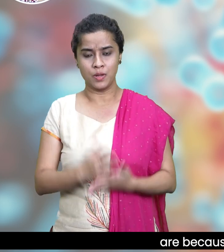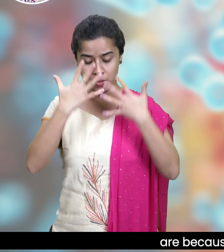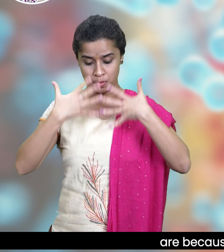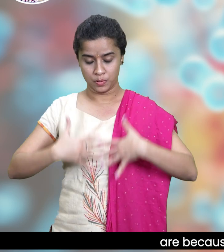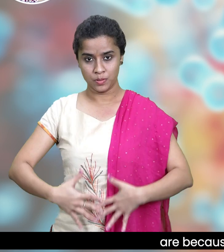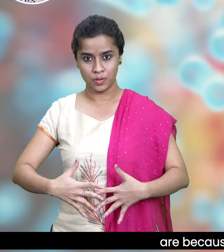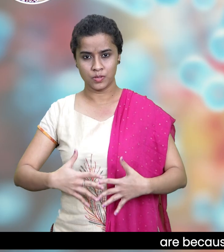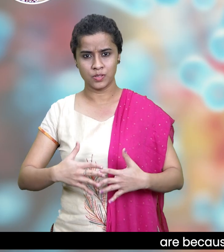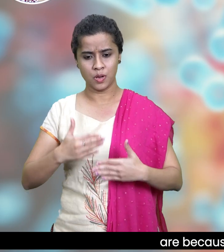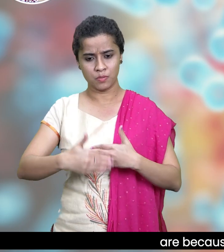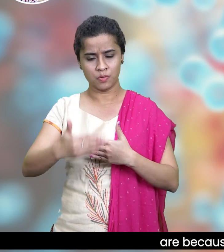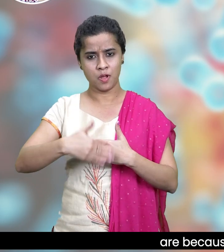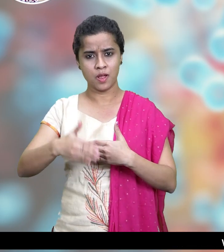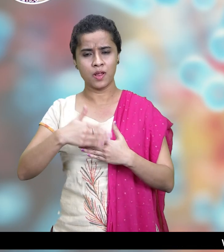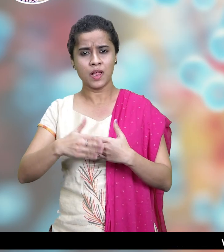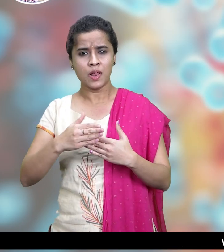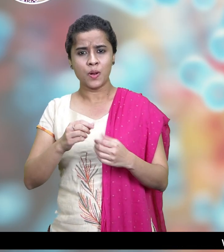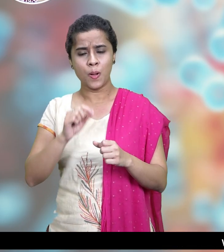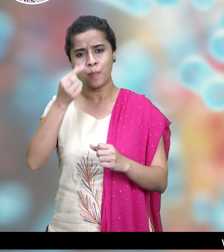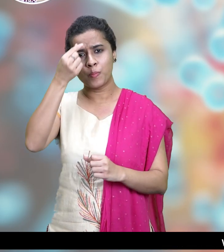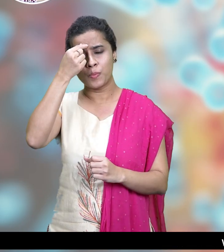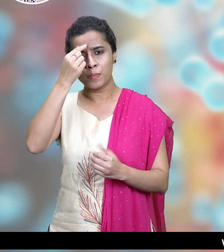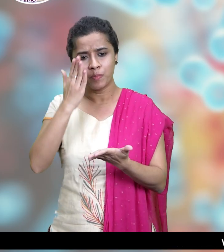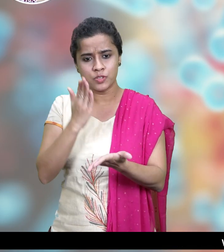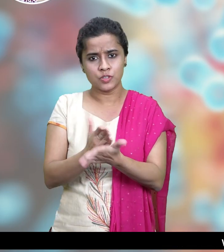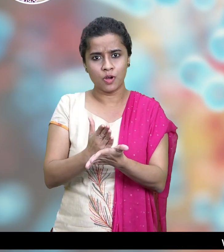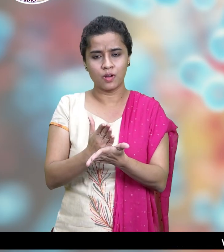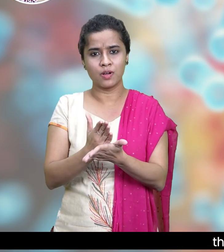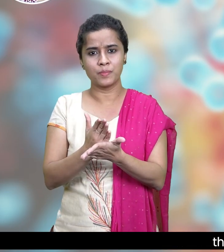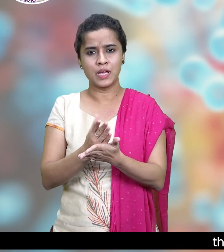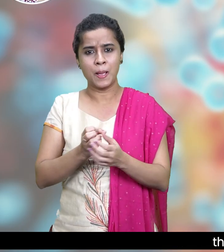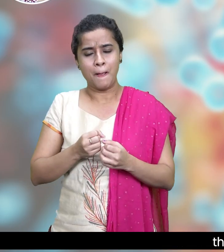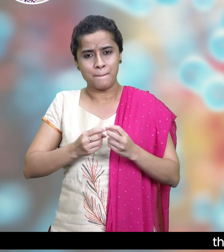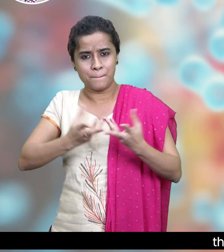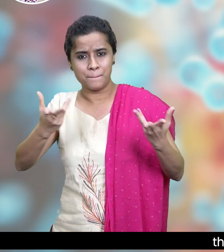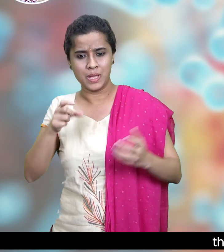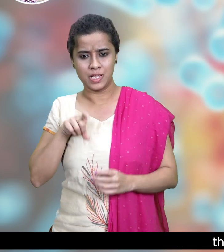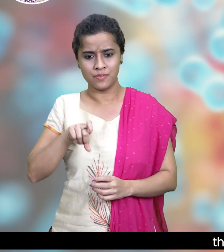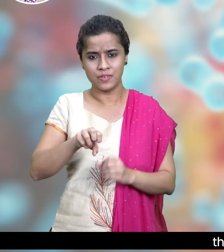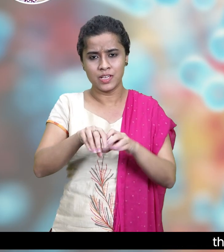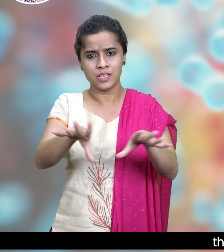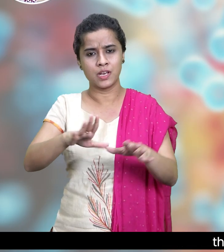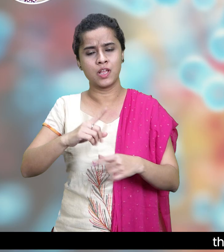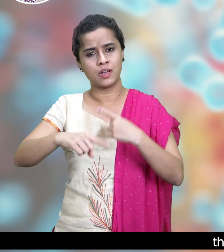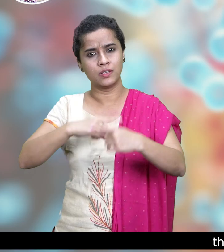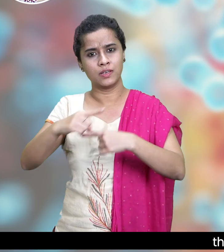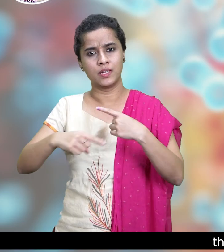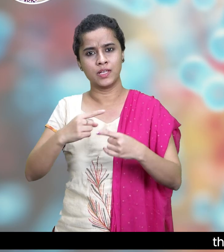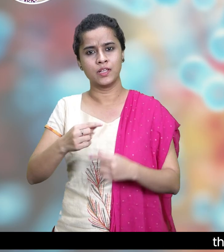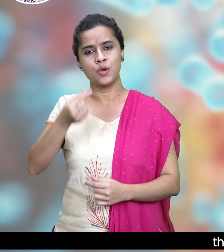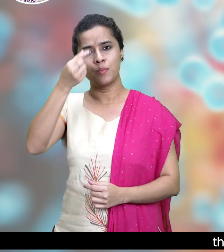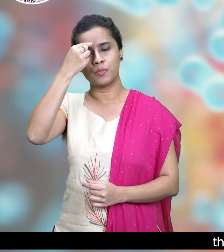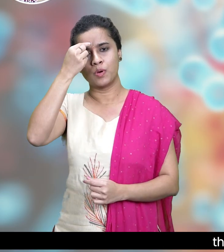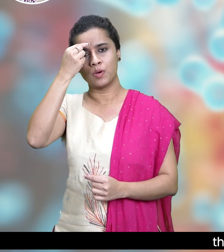body can no longer fight with many infections that we face every day.